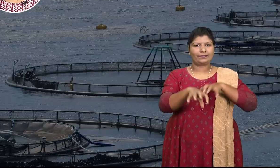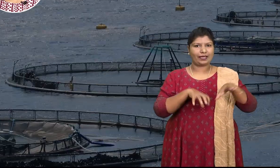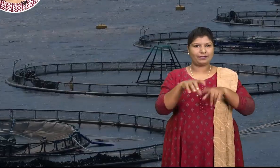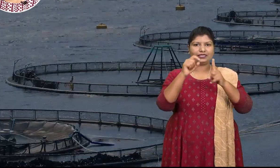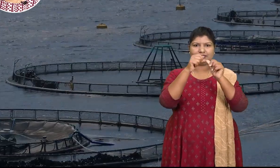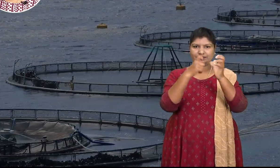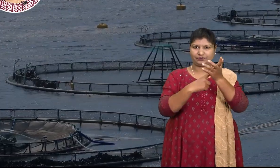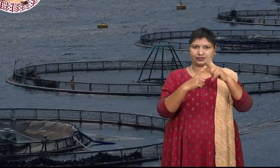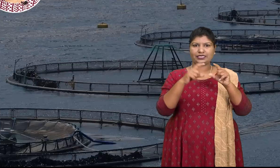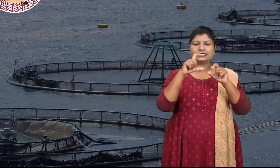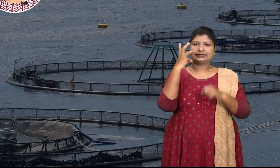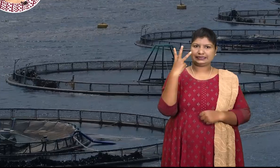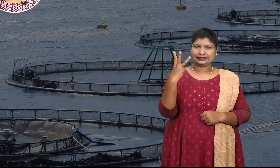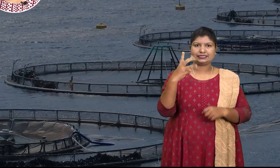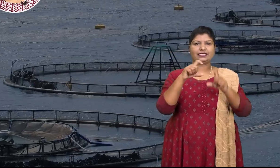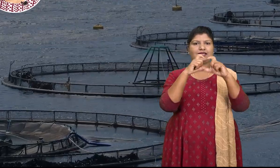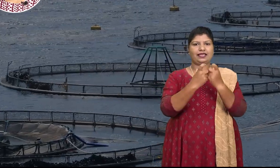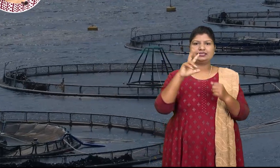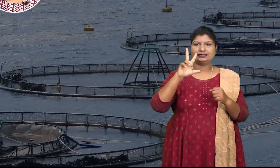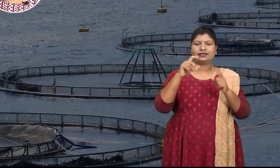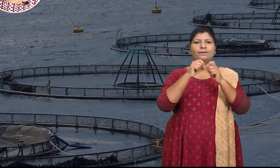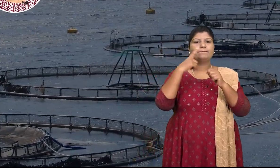Class 8 Biology.